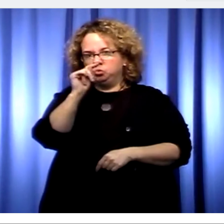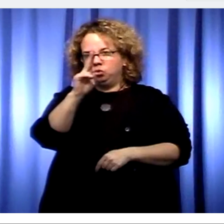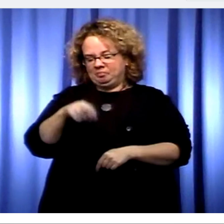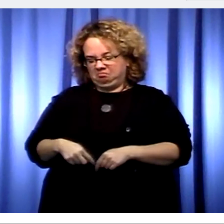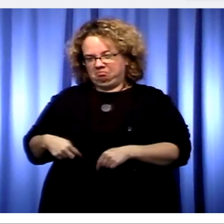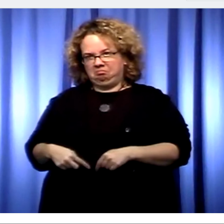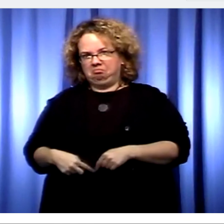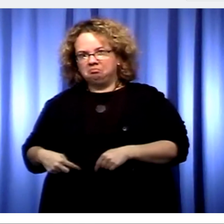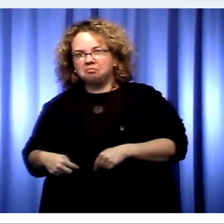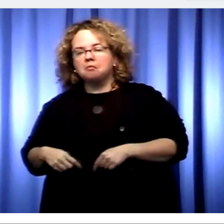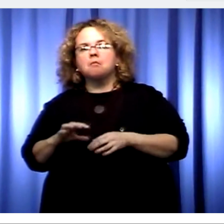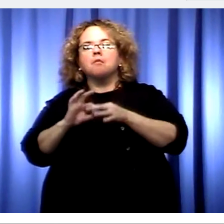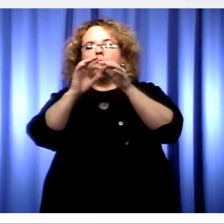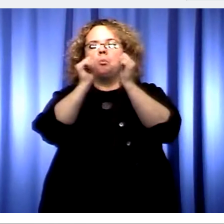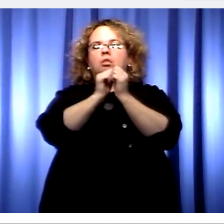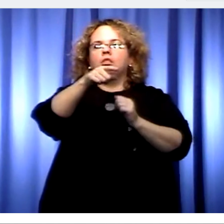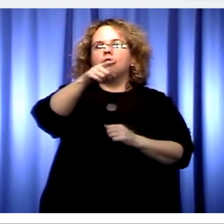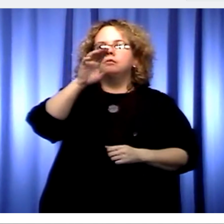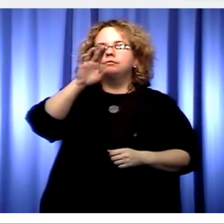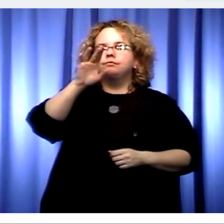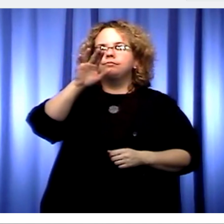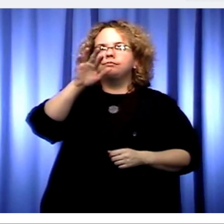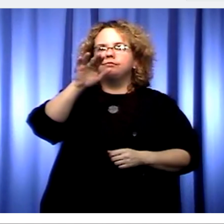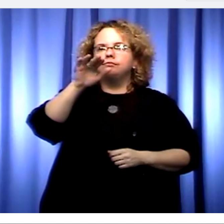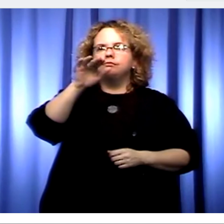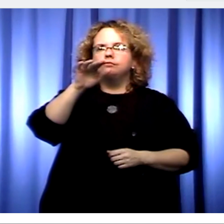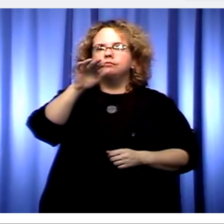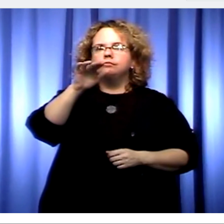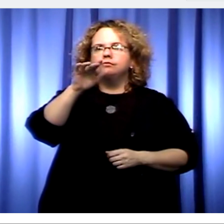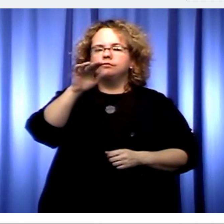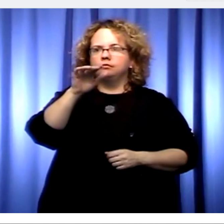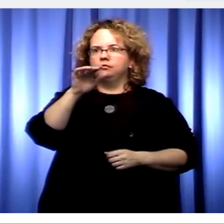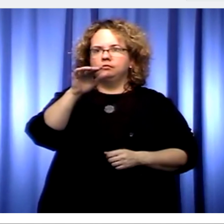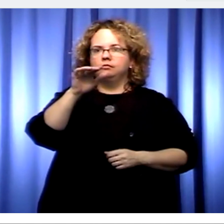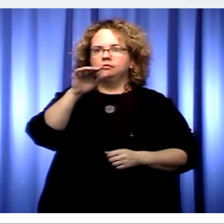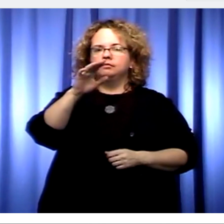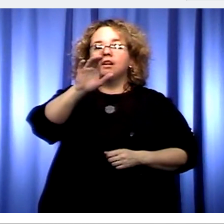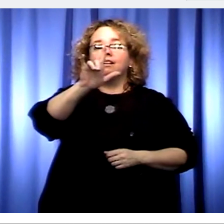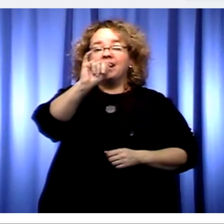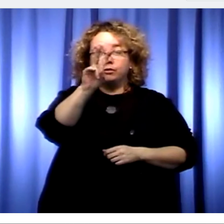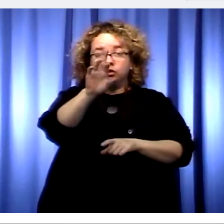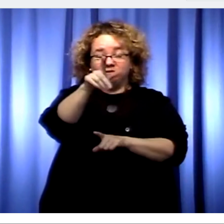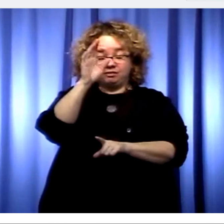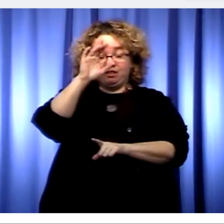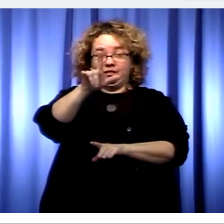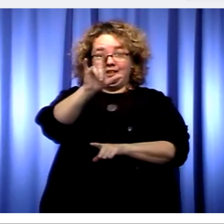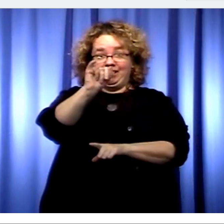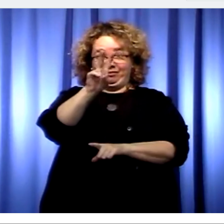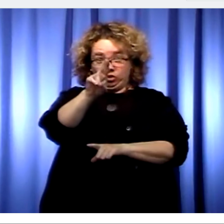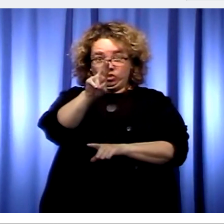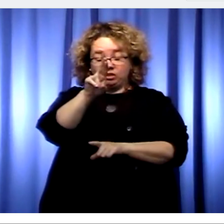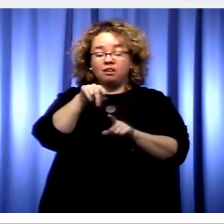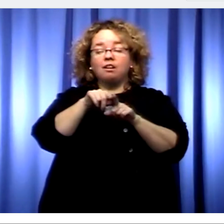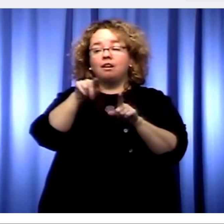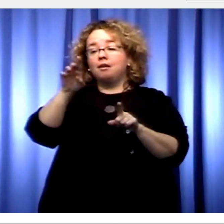something that's really special within it that helps collect the different nutrients and vitamins that your